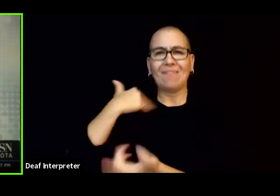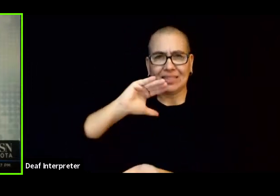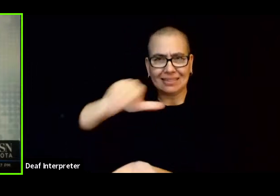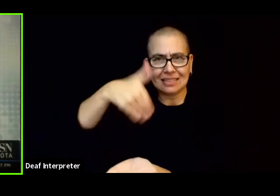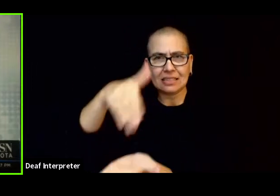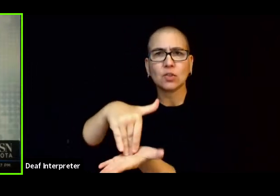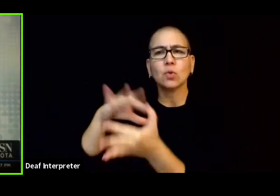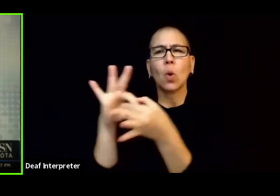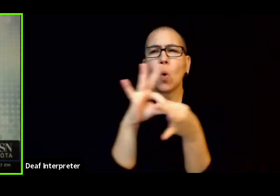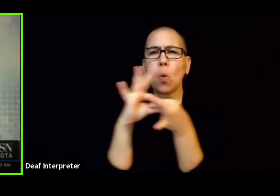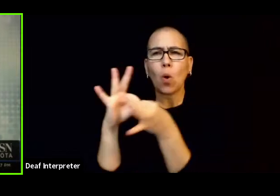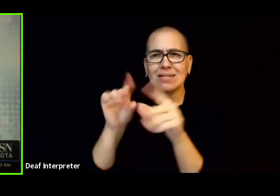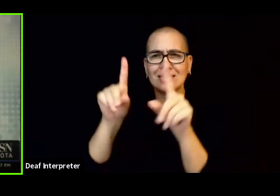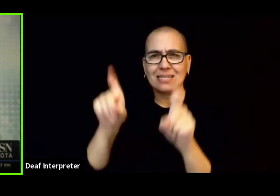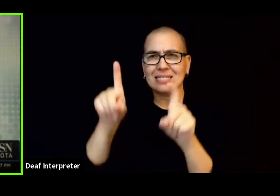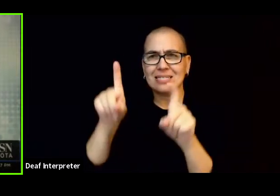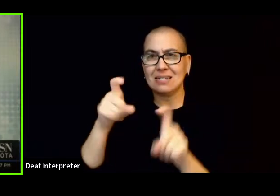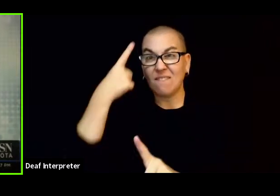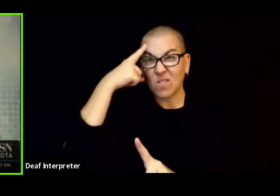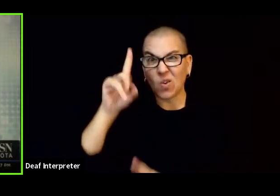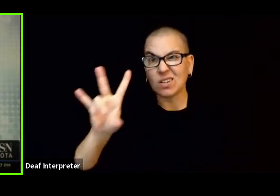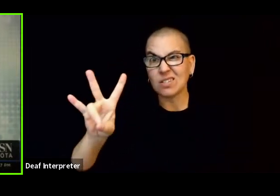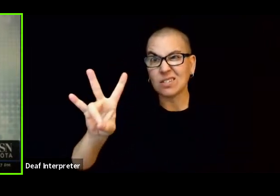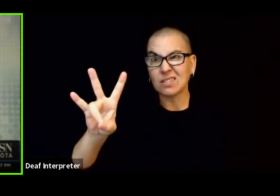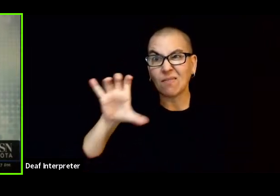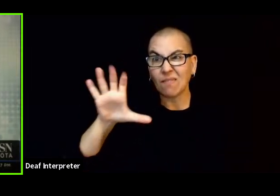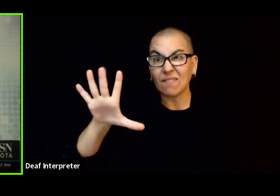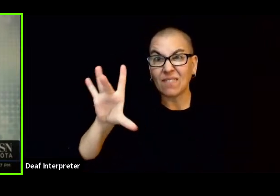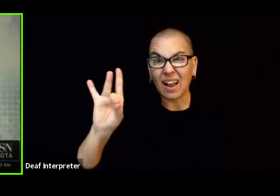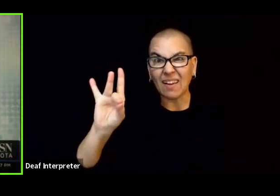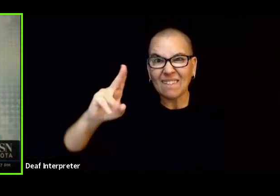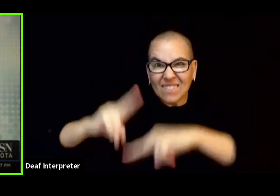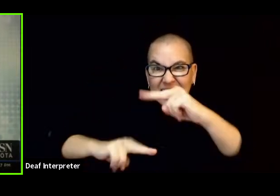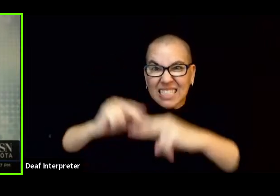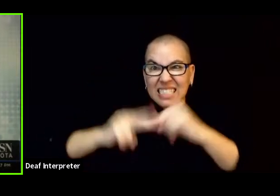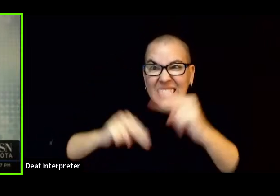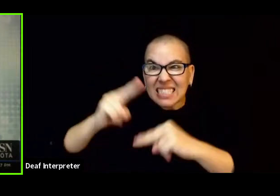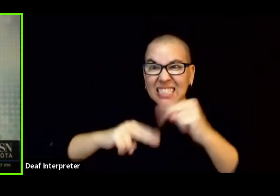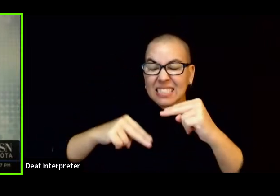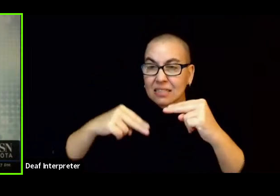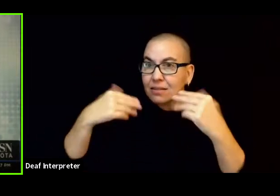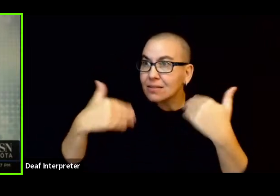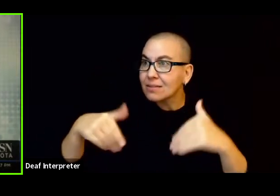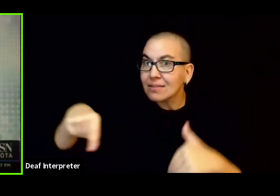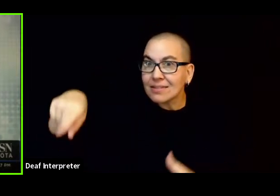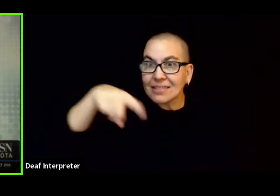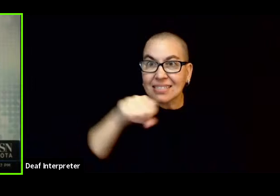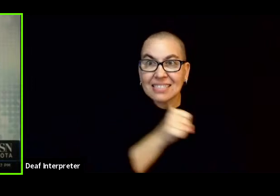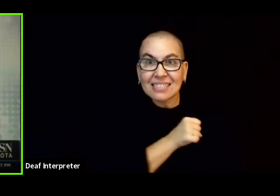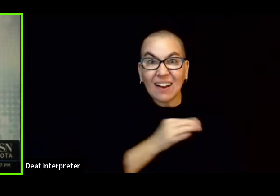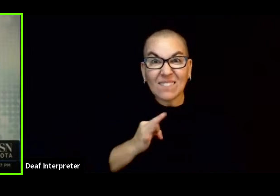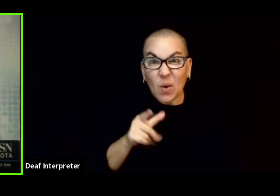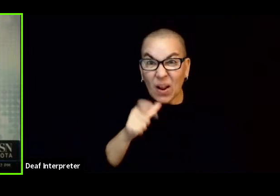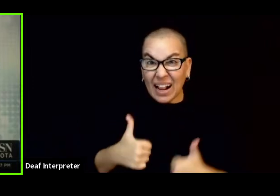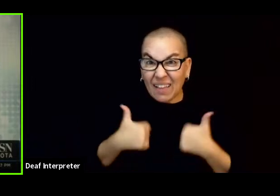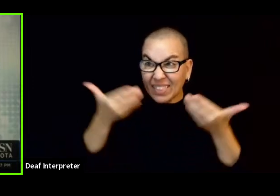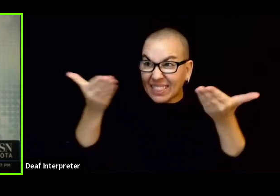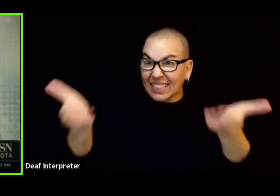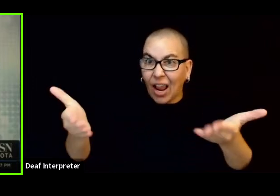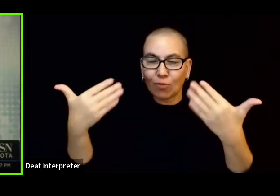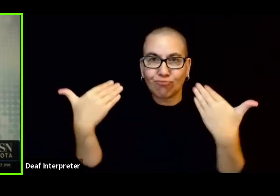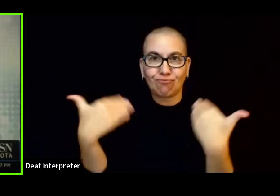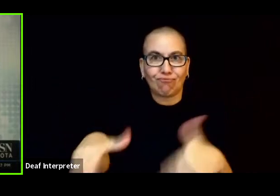facilities and 170,000 staff and residents. On average, the State Emergency Operations Center teams